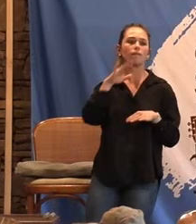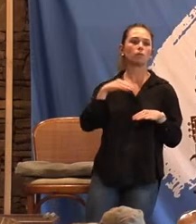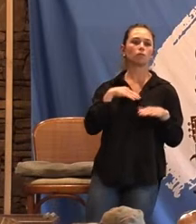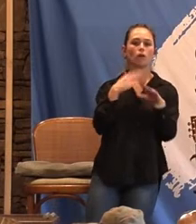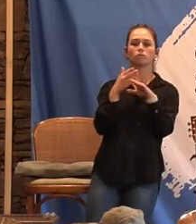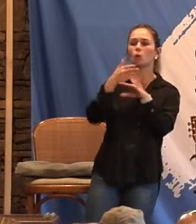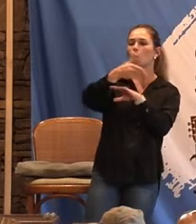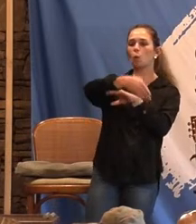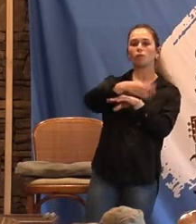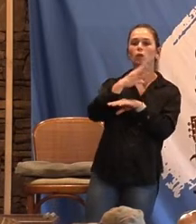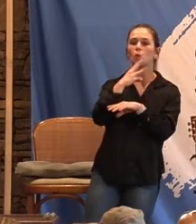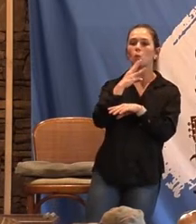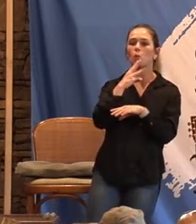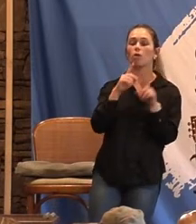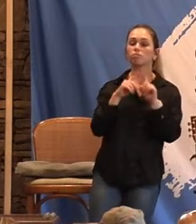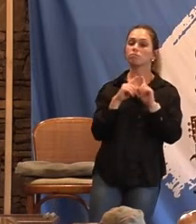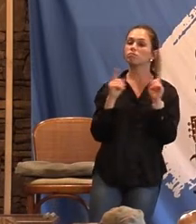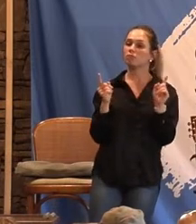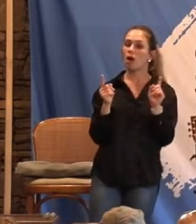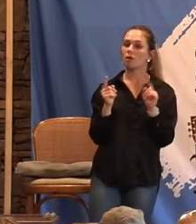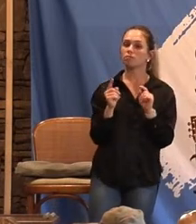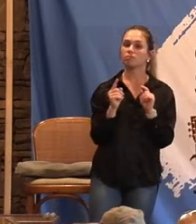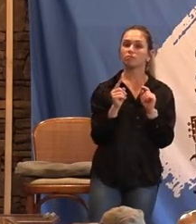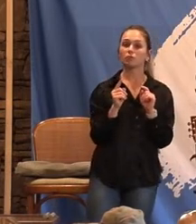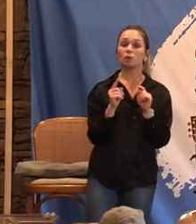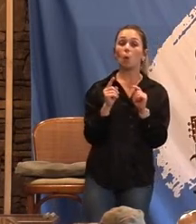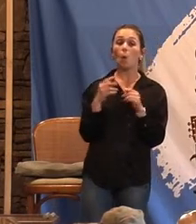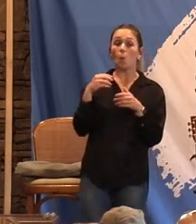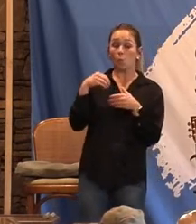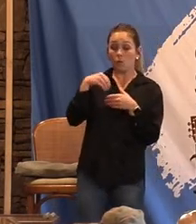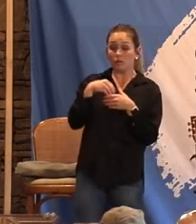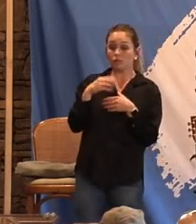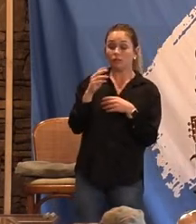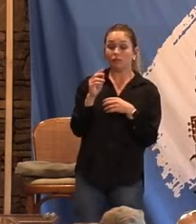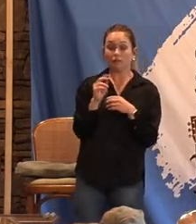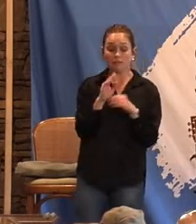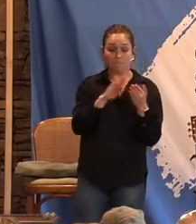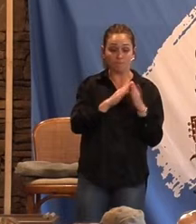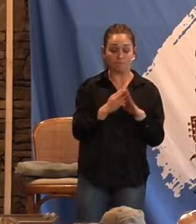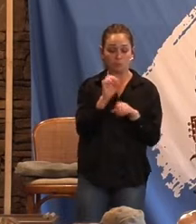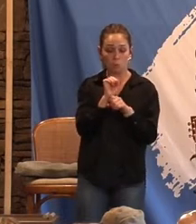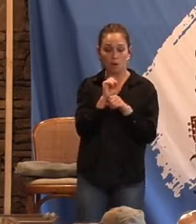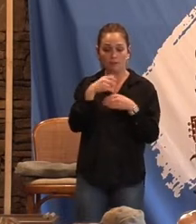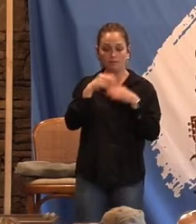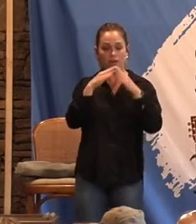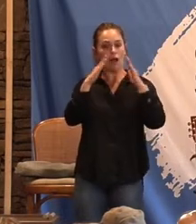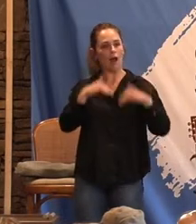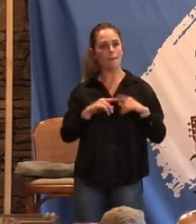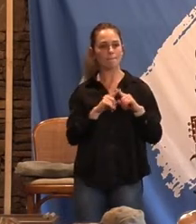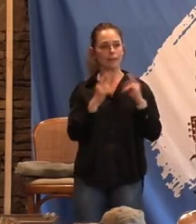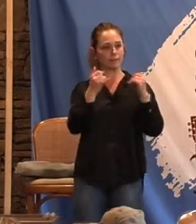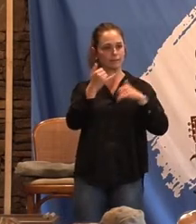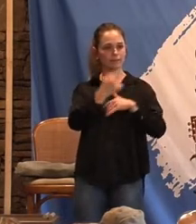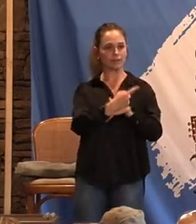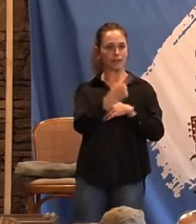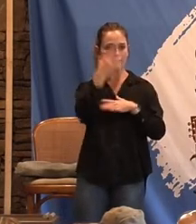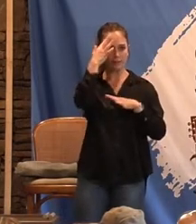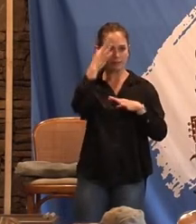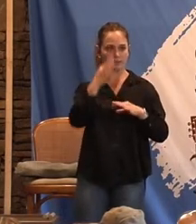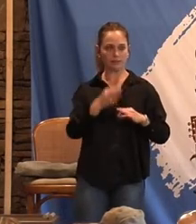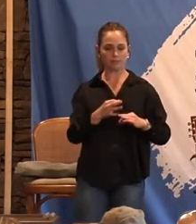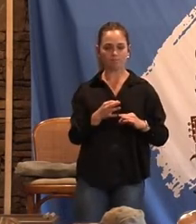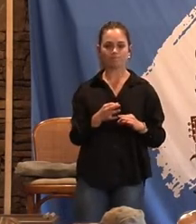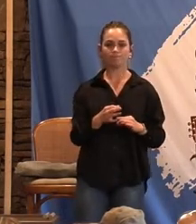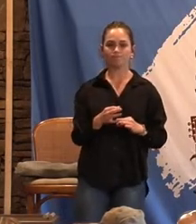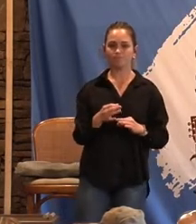over when Miss Nana was in the village working in her house. But this day he decided,